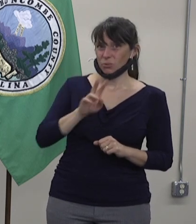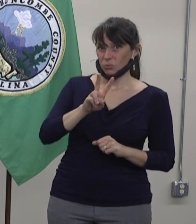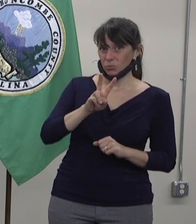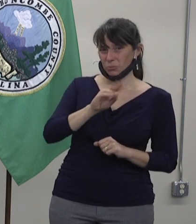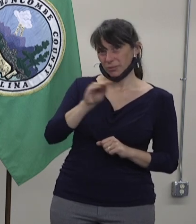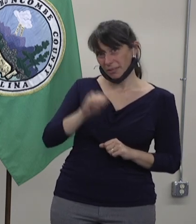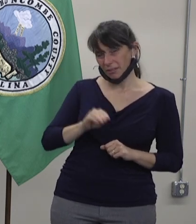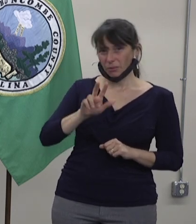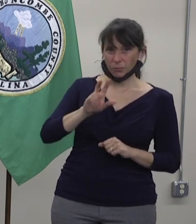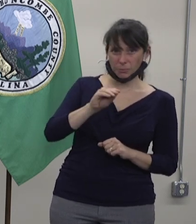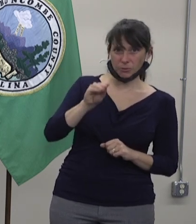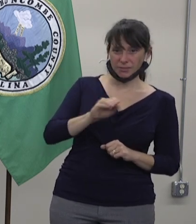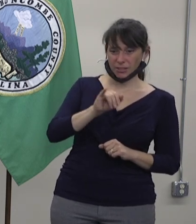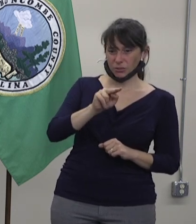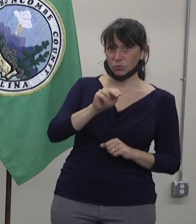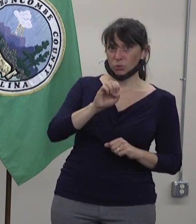June.